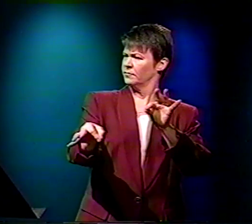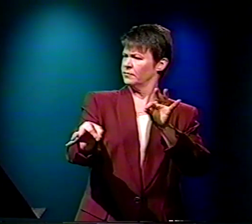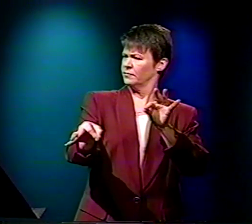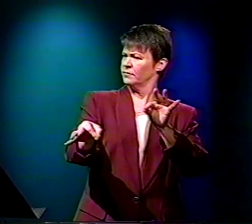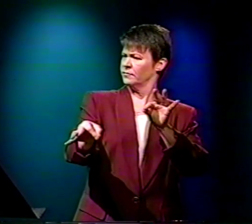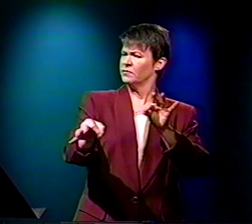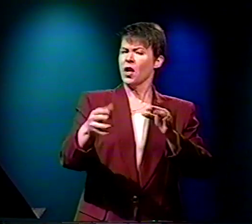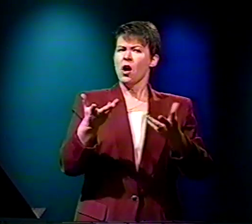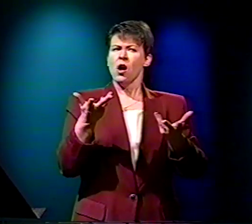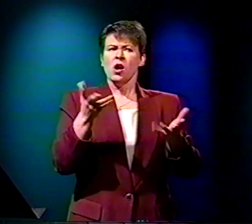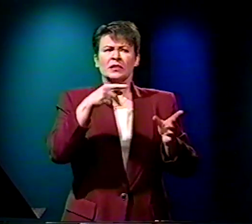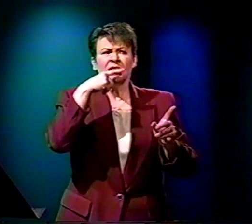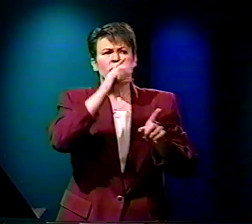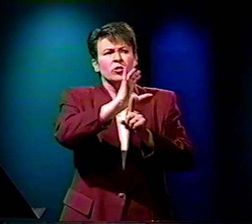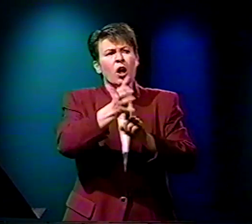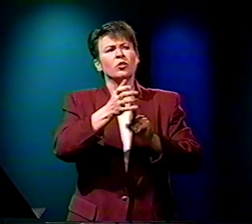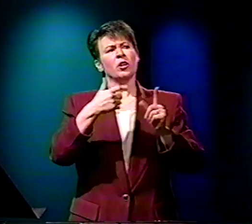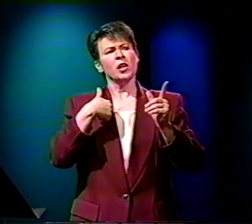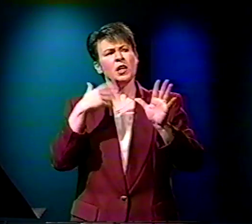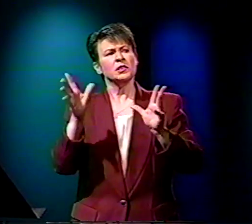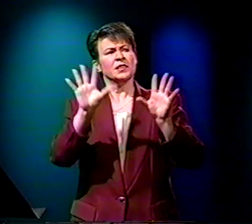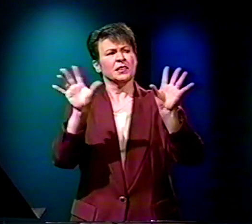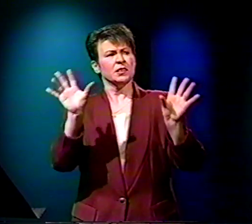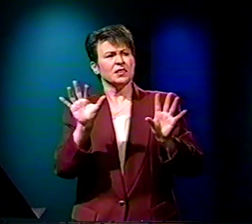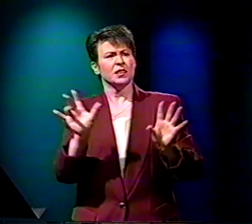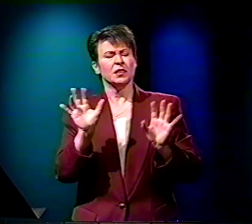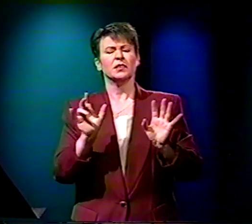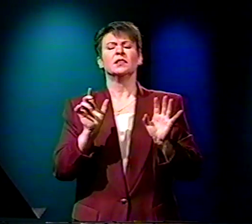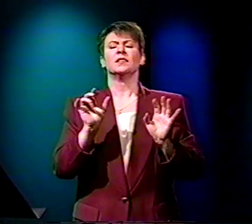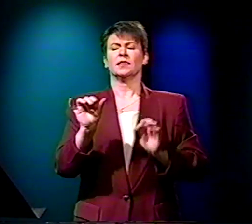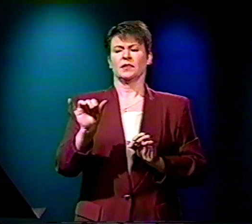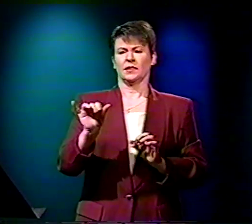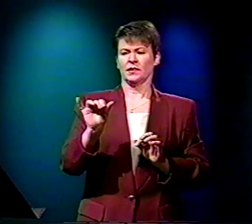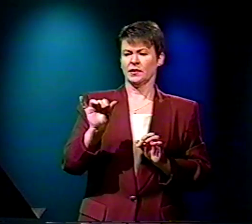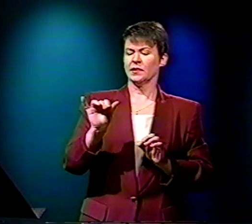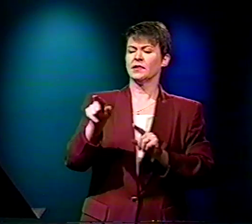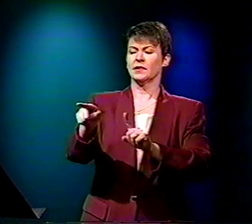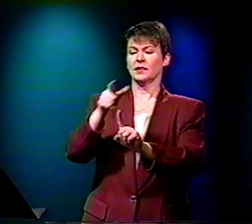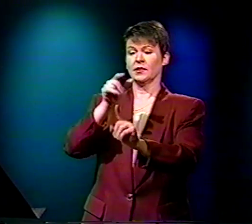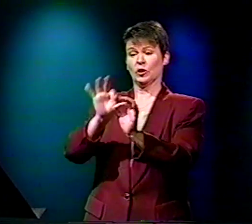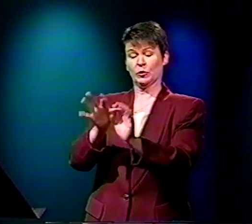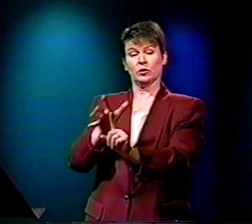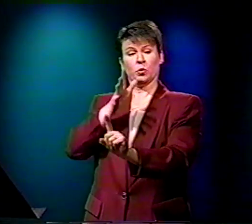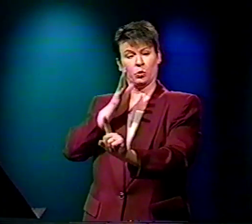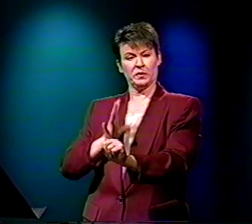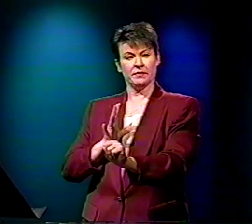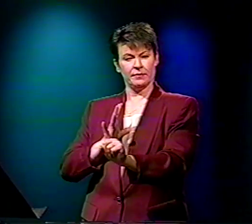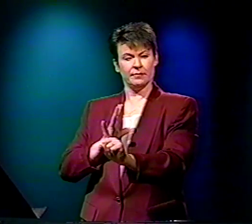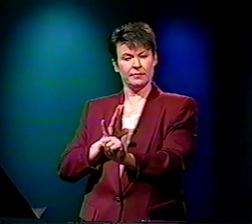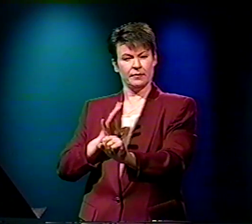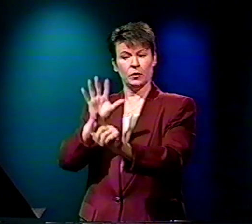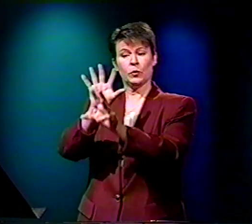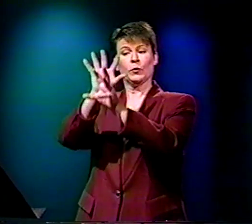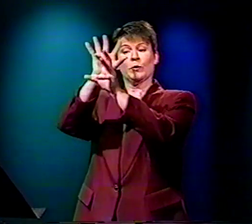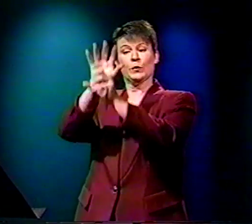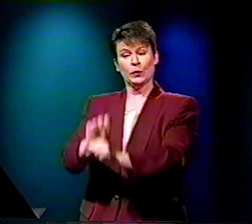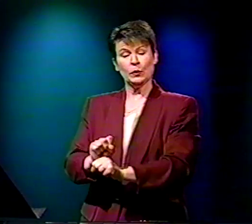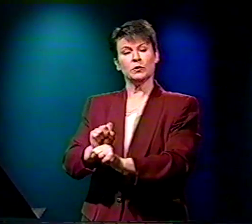very briefly, I'll see you. But hearing culture, that's how hearing culture always is at the end of an interaction. Now, understand that